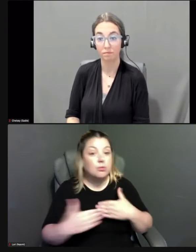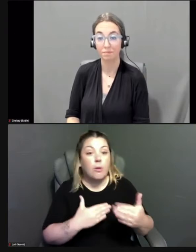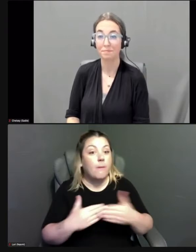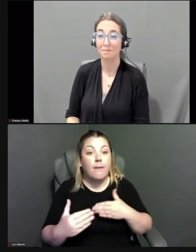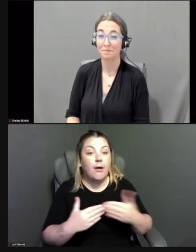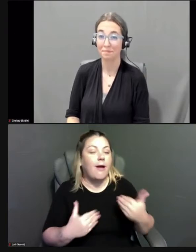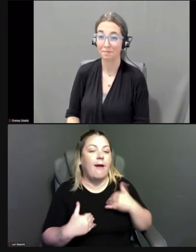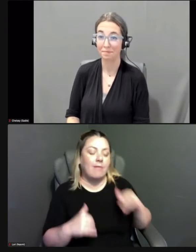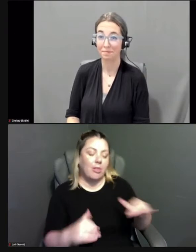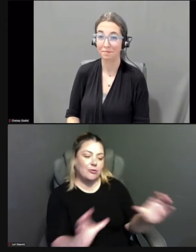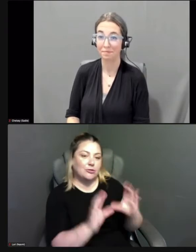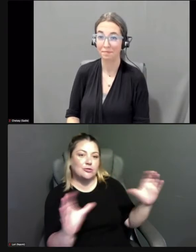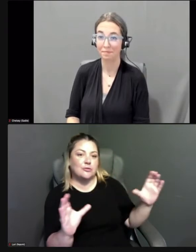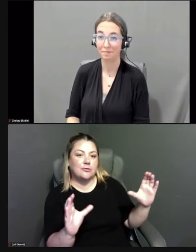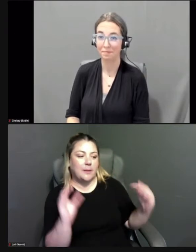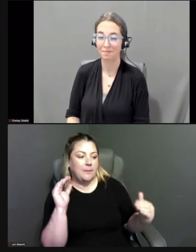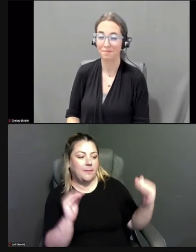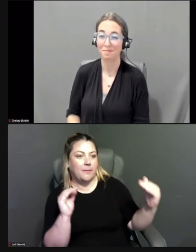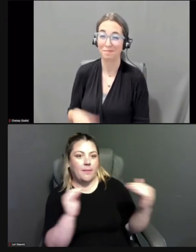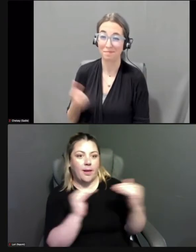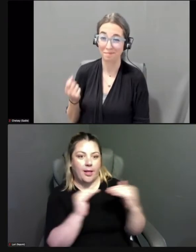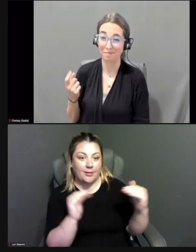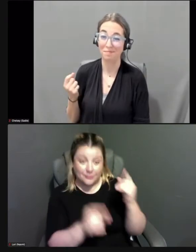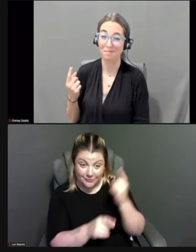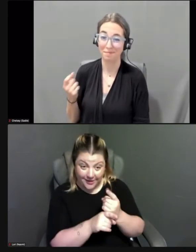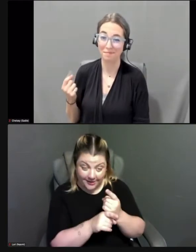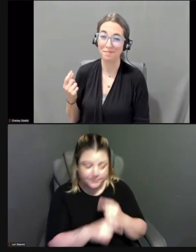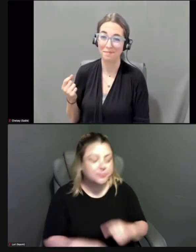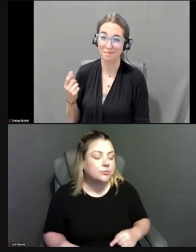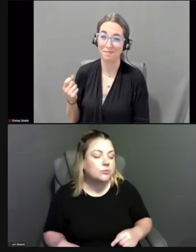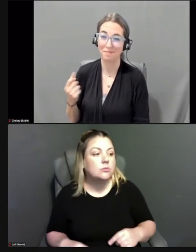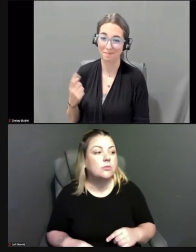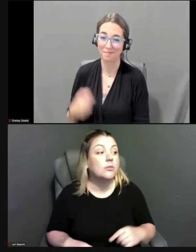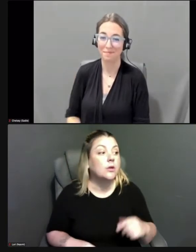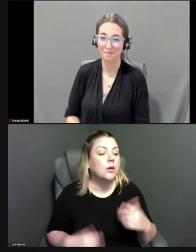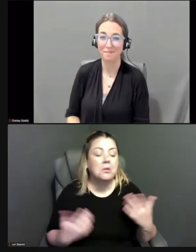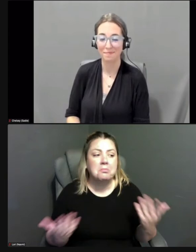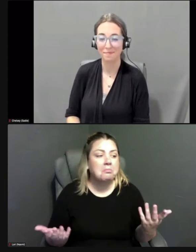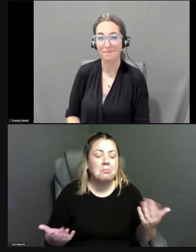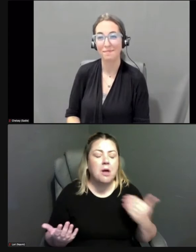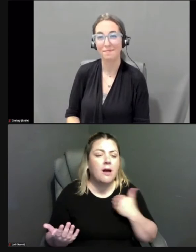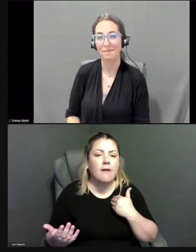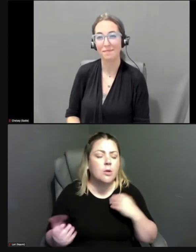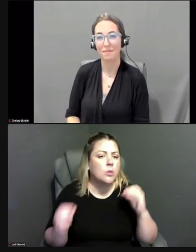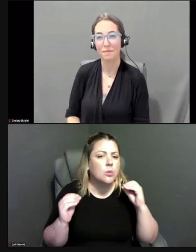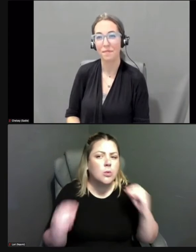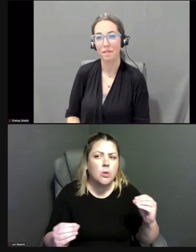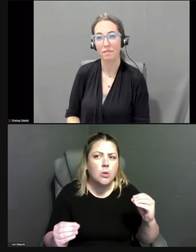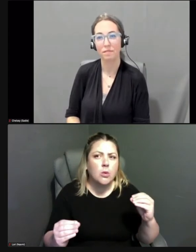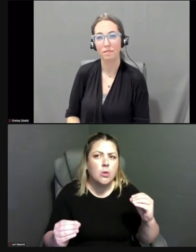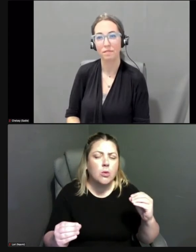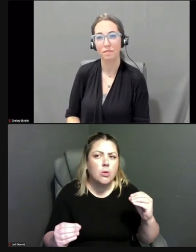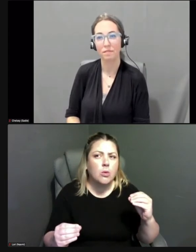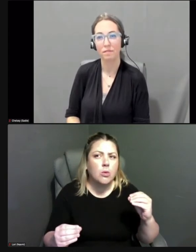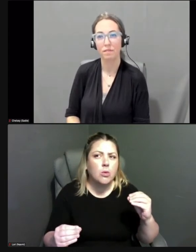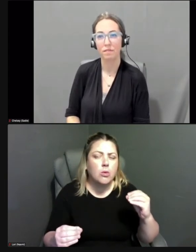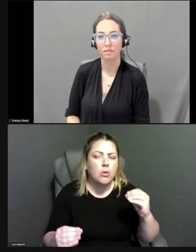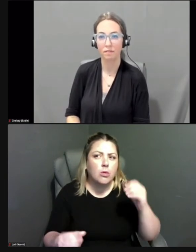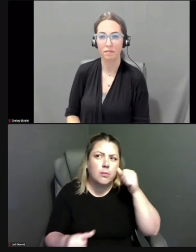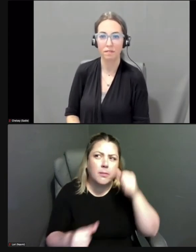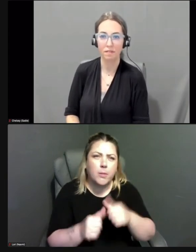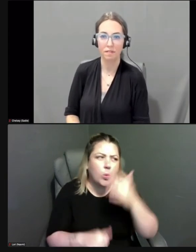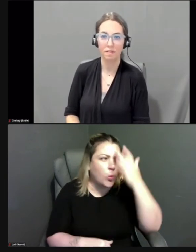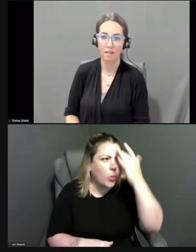Mm-hmm. Oh yeah. And then I honestly have no idea why I was Googling this